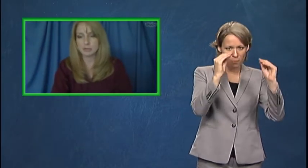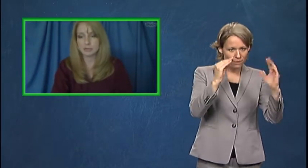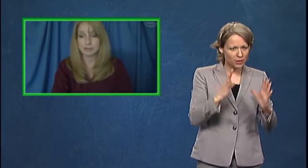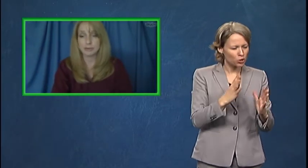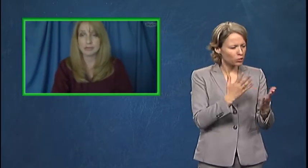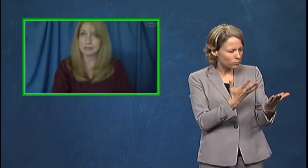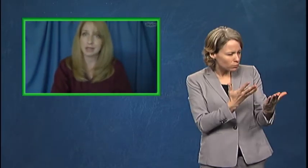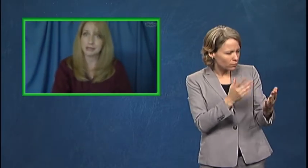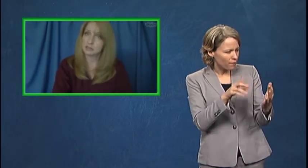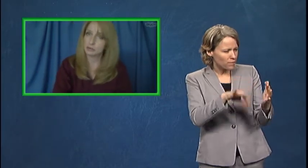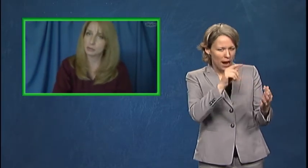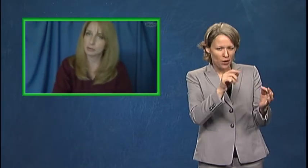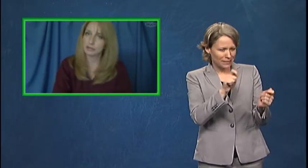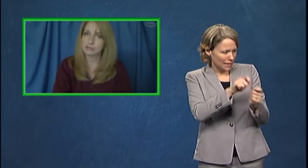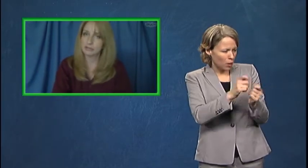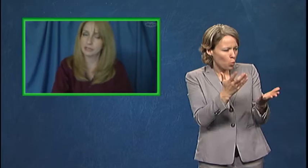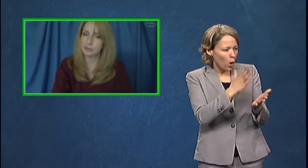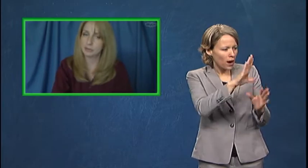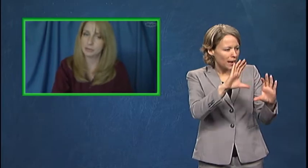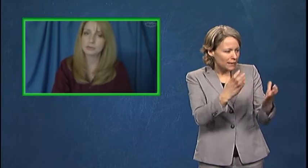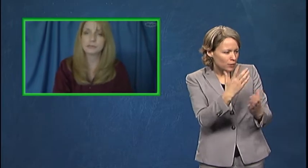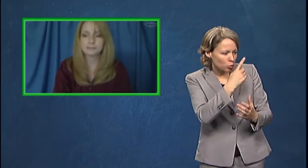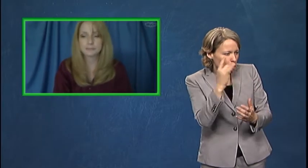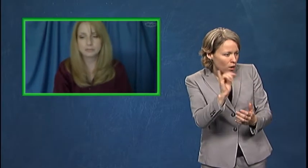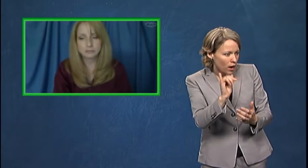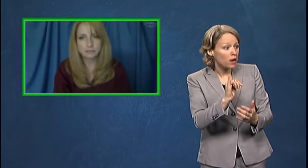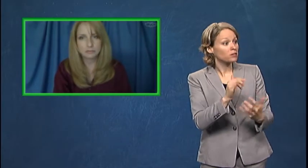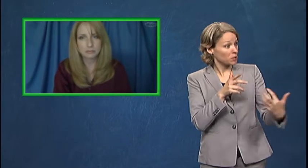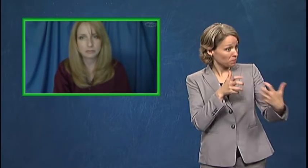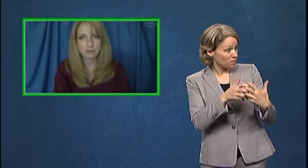dealing with before we decide it's appropriate for video remote.